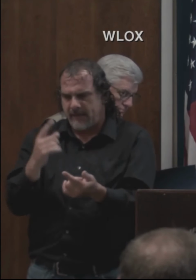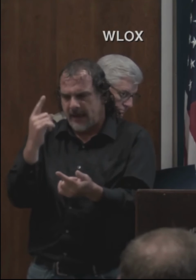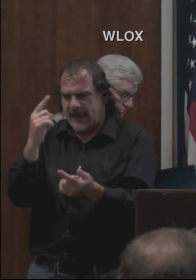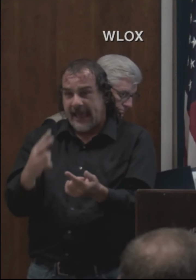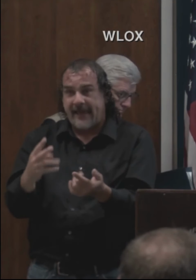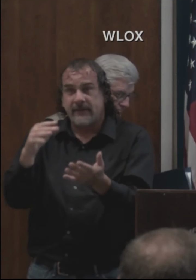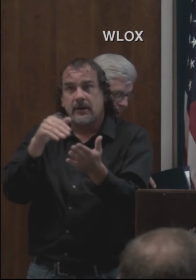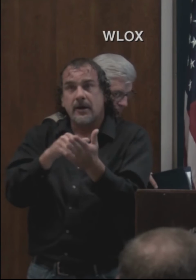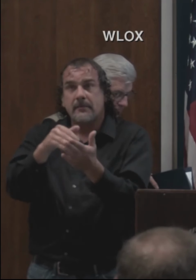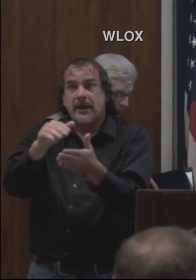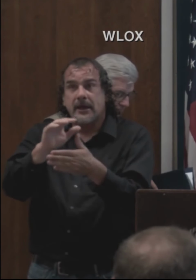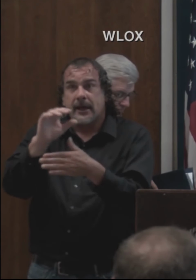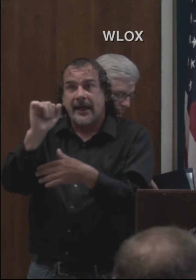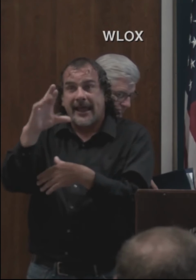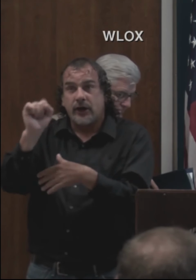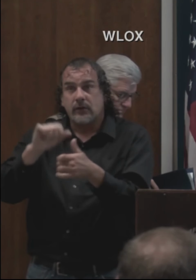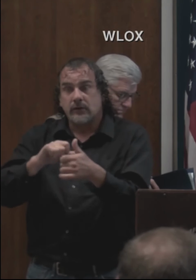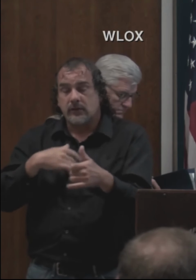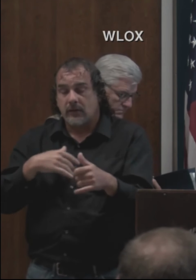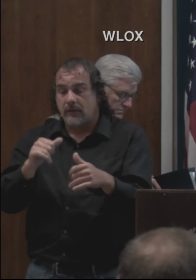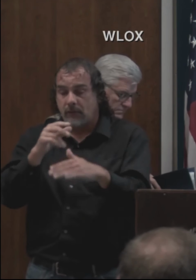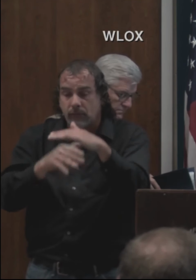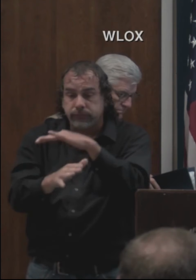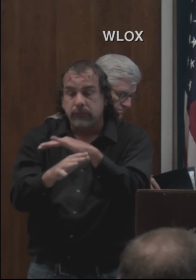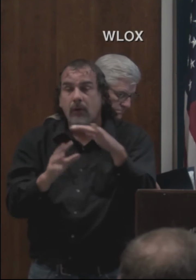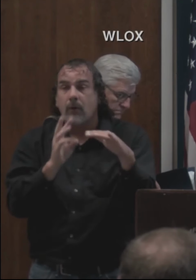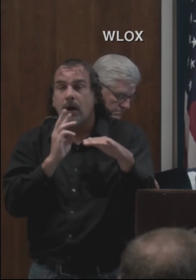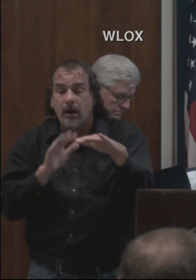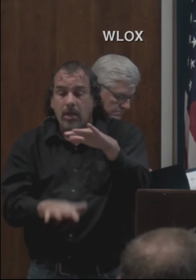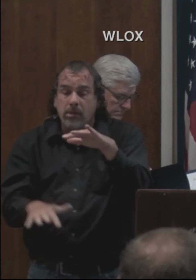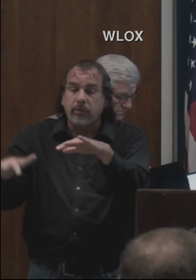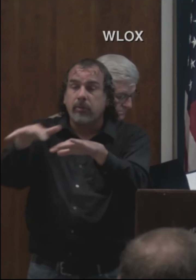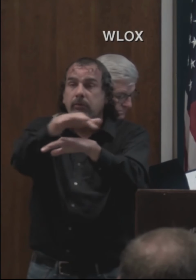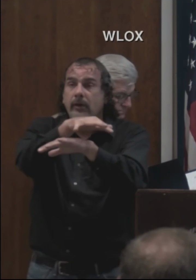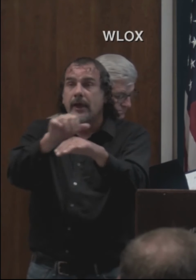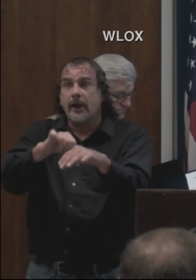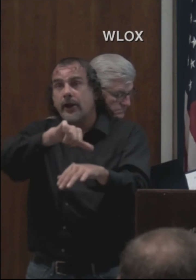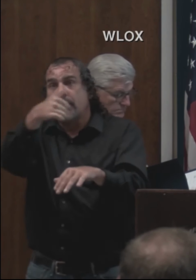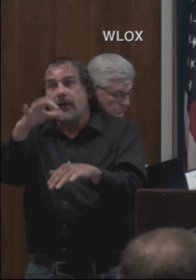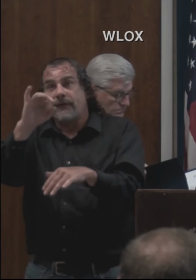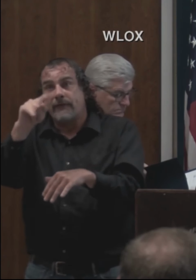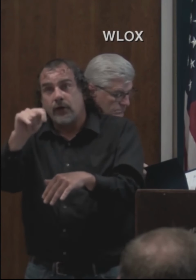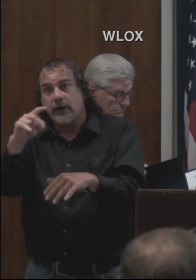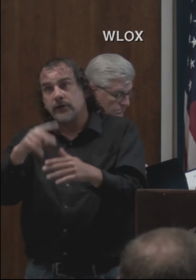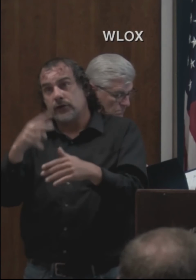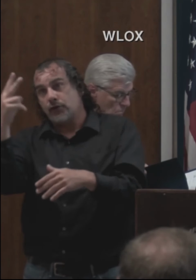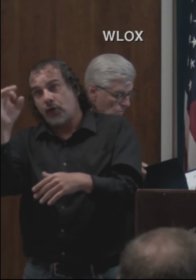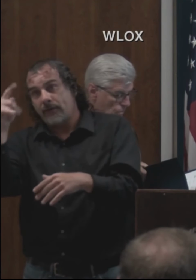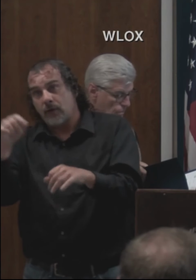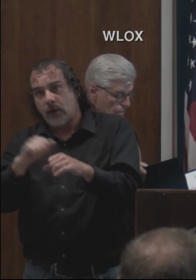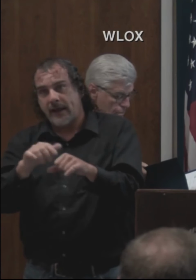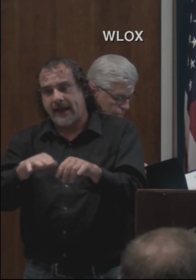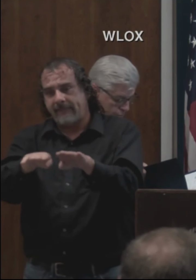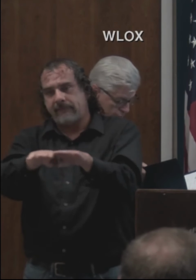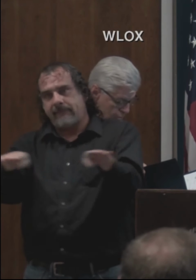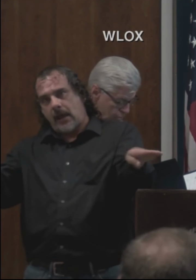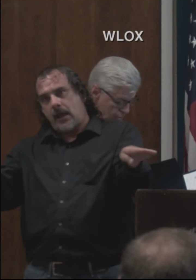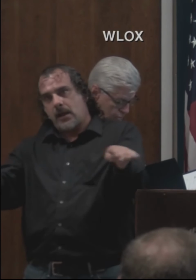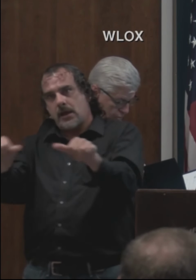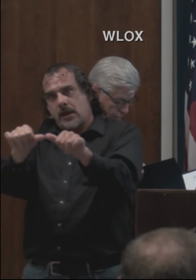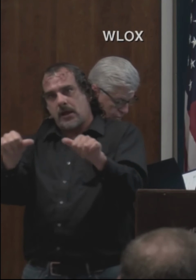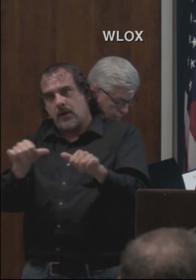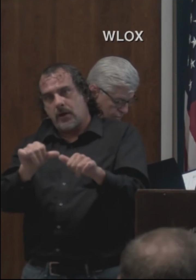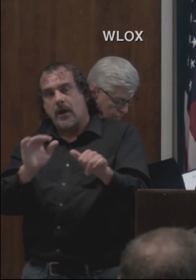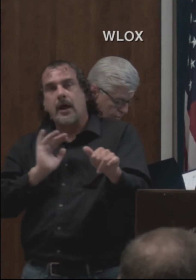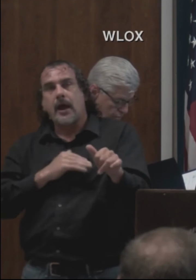underwater and the possibilities of having another half a foot to a foot of water in what is basically a flat area.